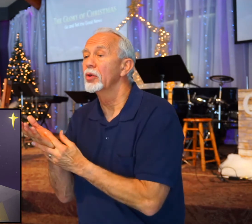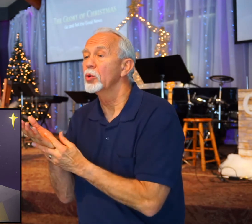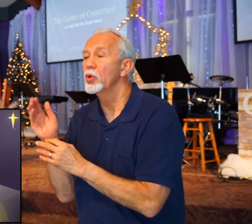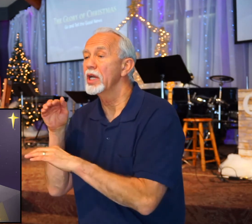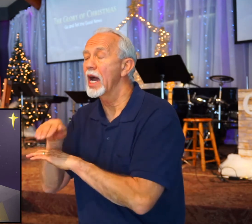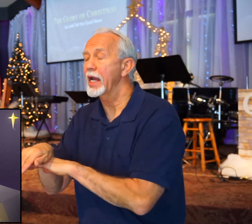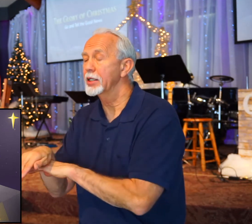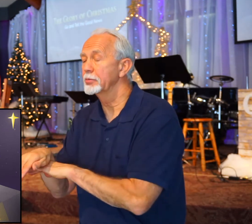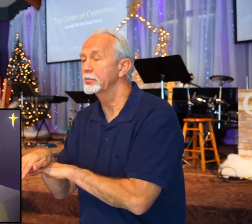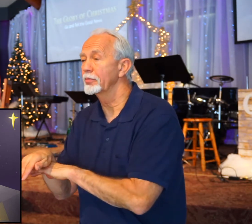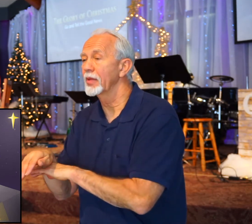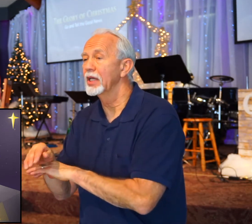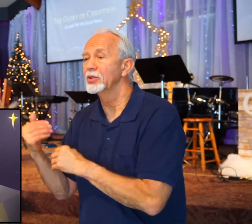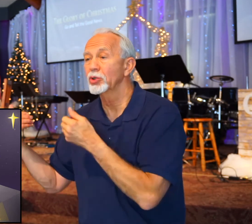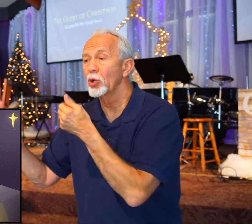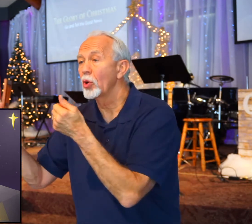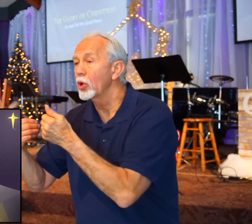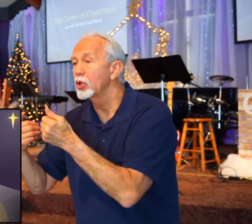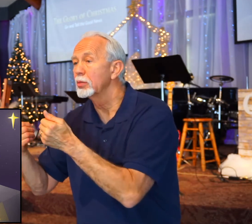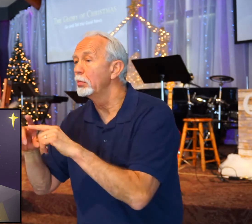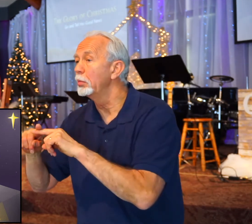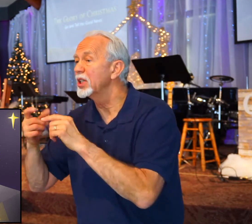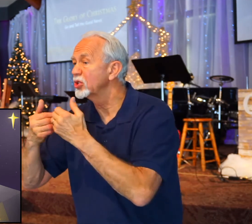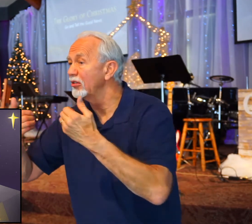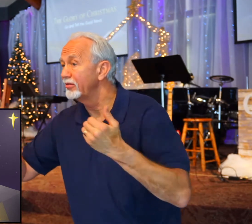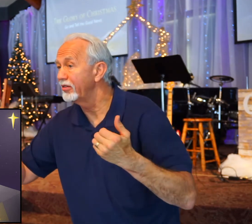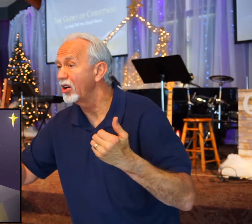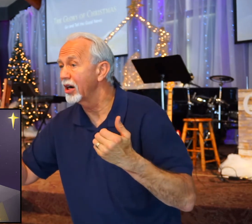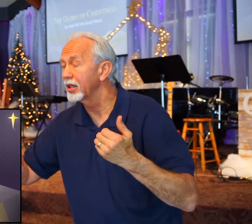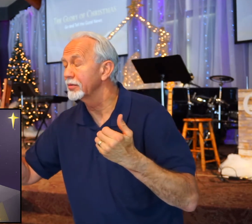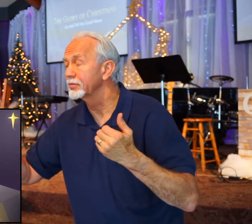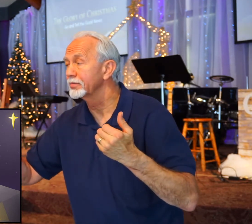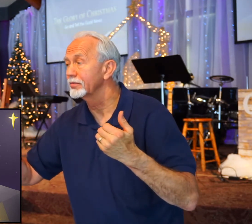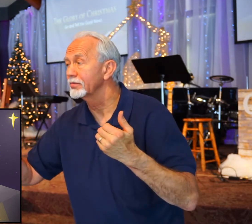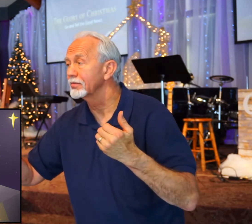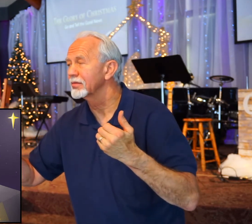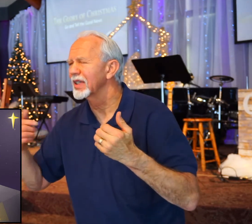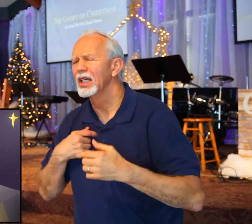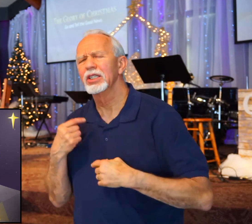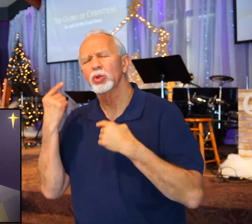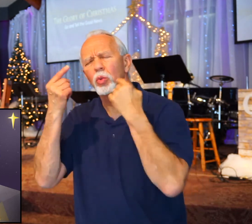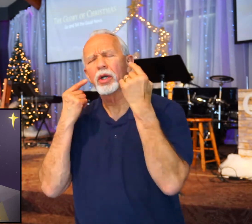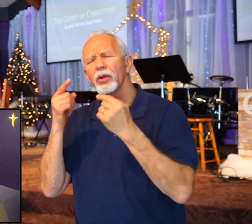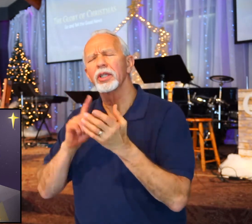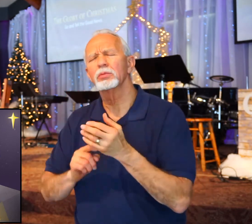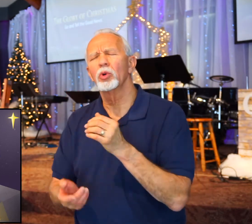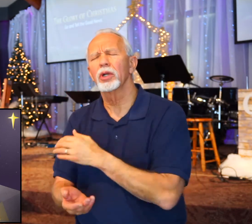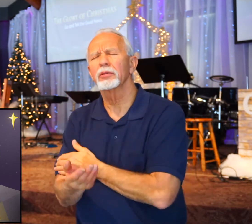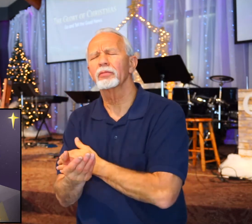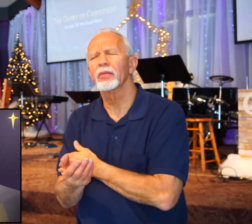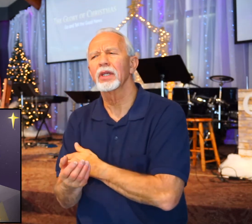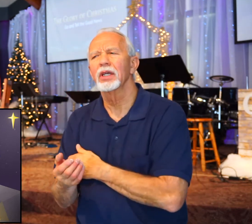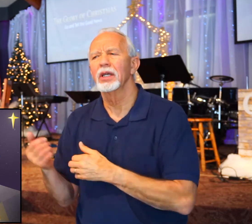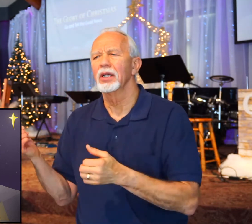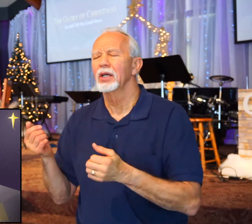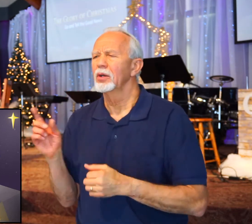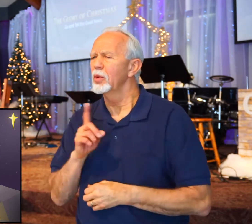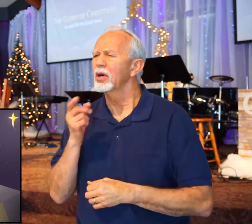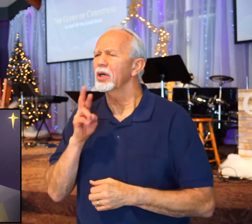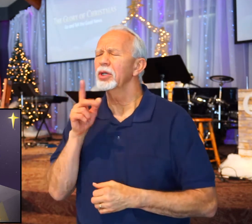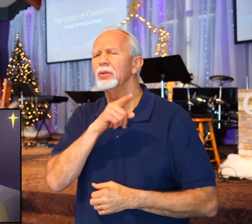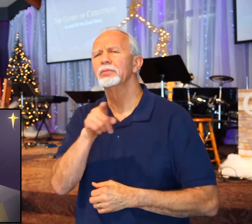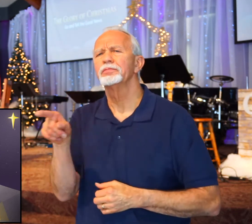night. So close, yet so far away. And I wonder this morning which position you may be